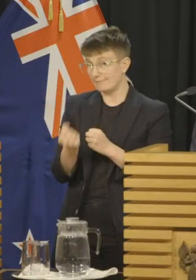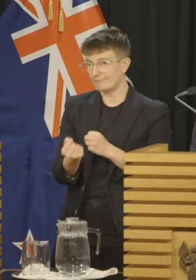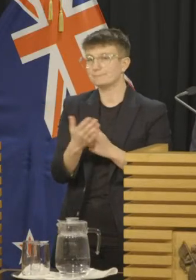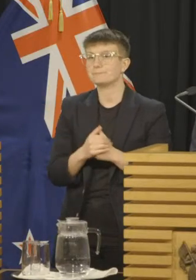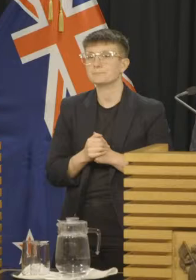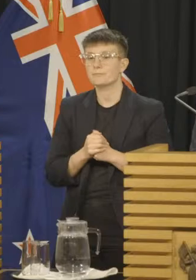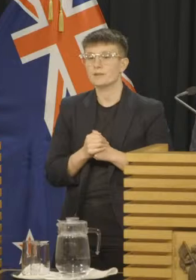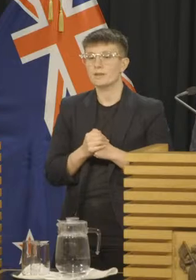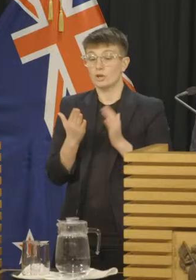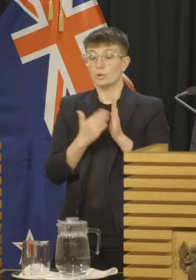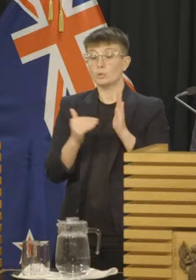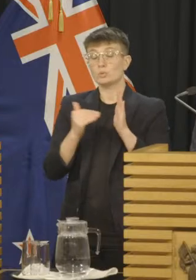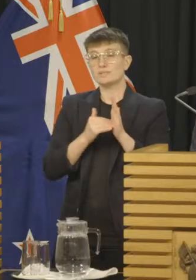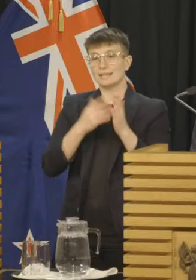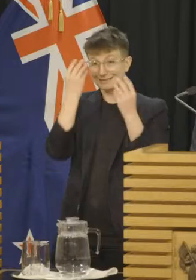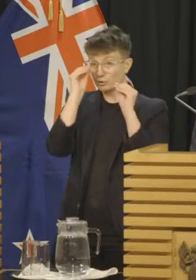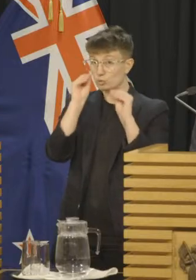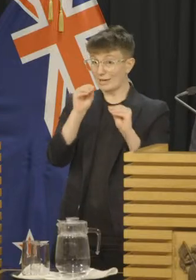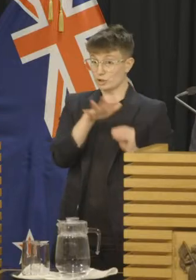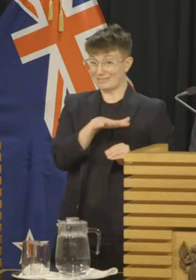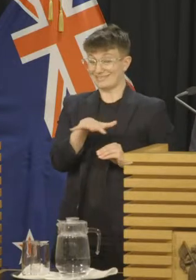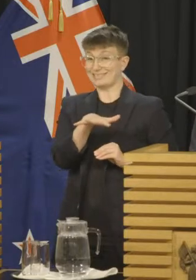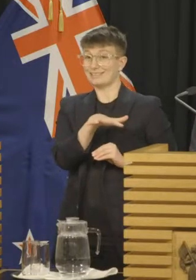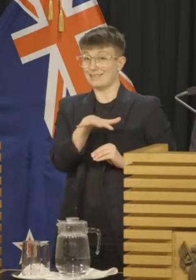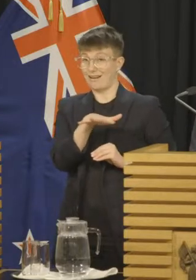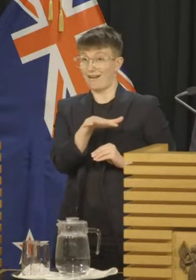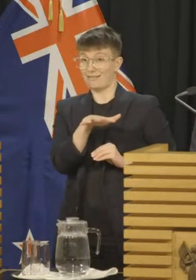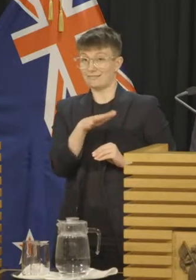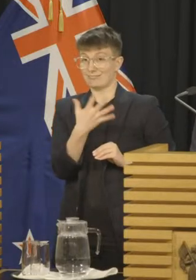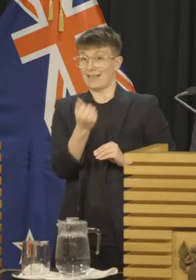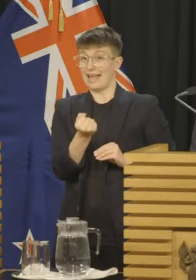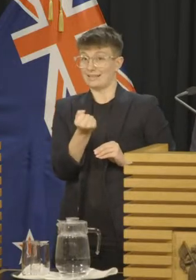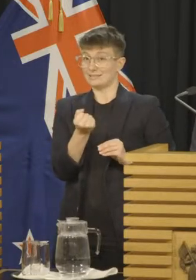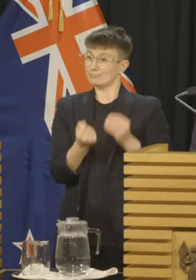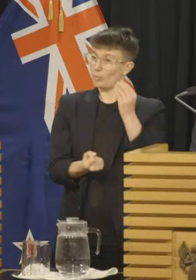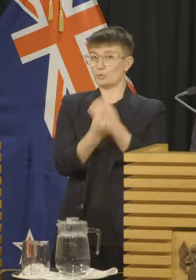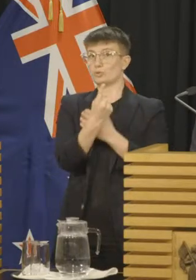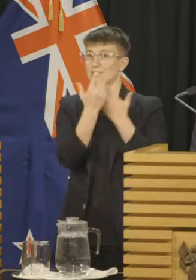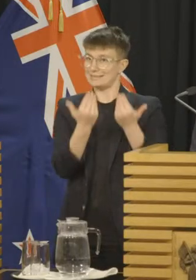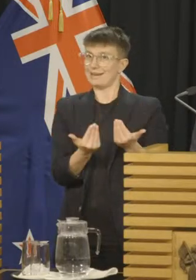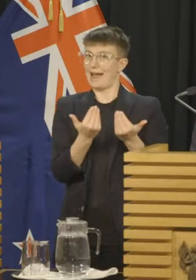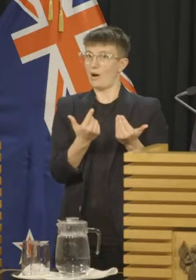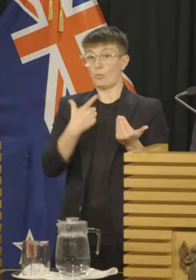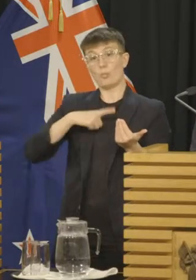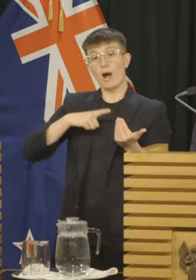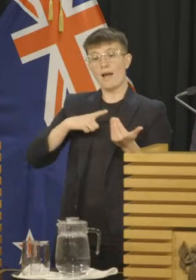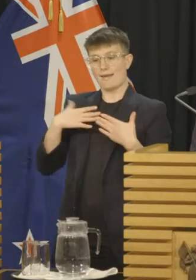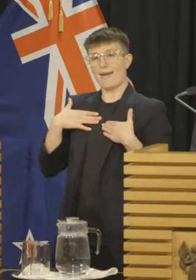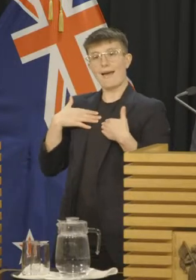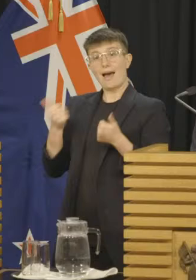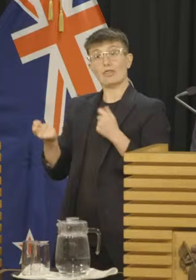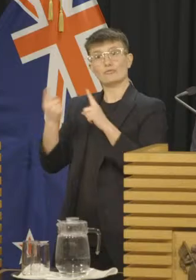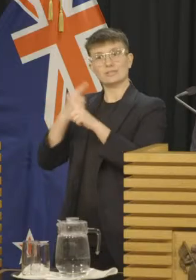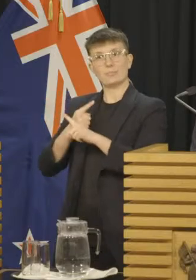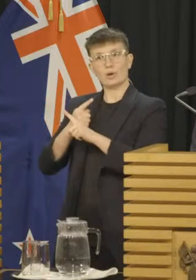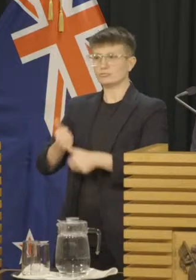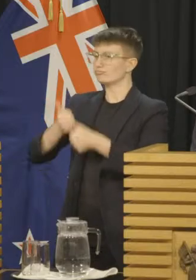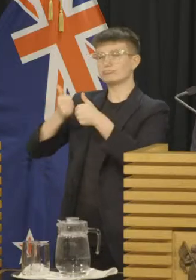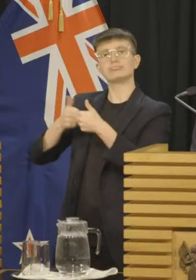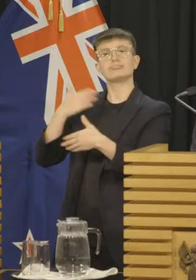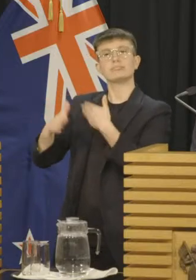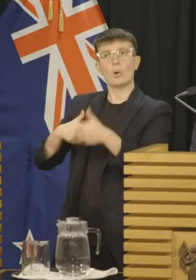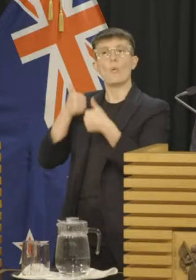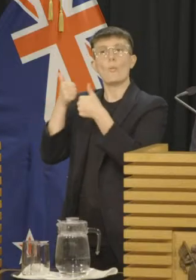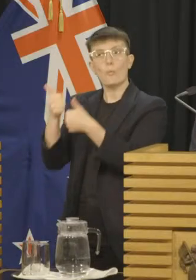an opportunity to benefit from our strong health response, which means we're one of the few countries in the world where students can come to study and be safe from